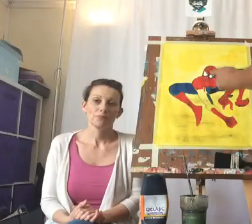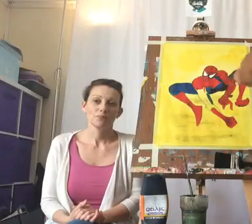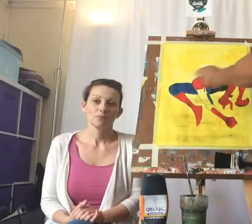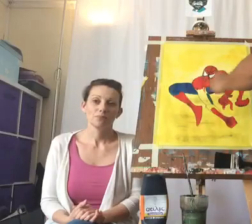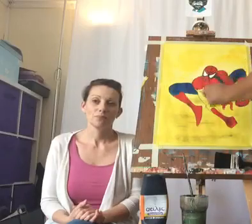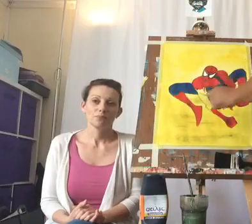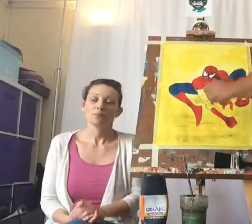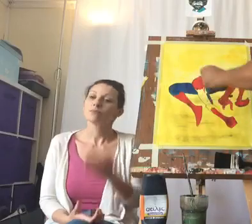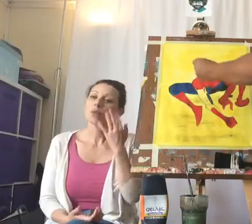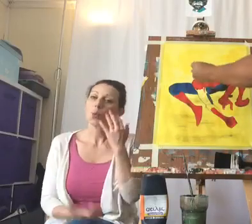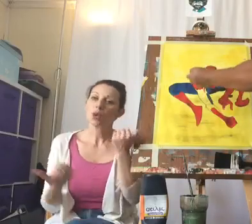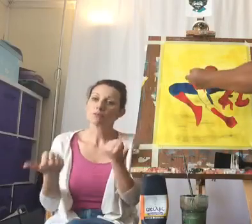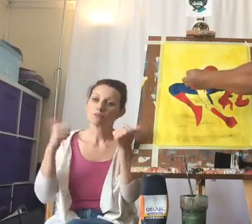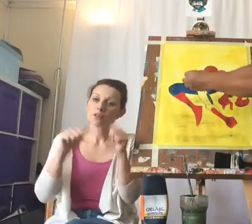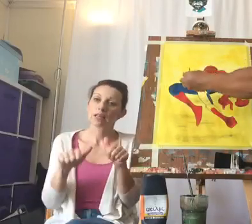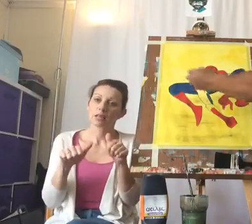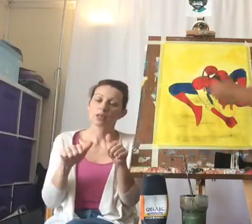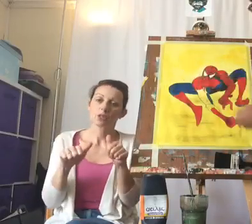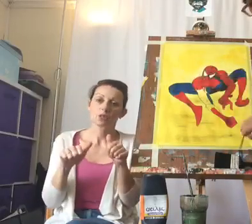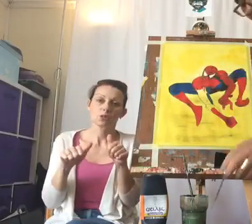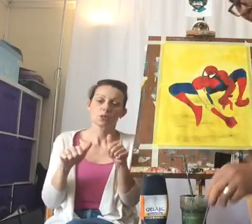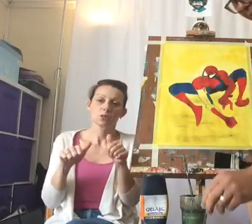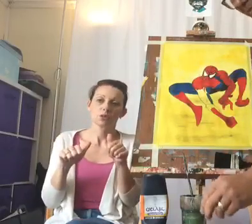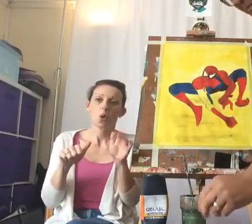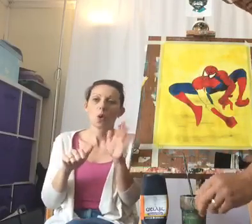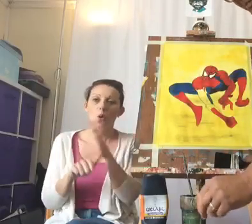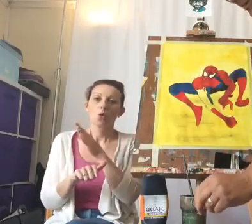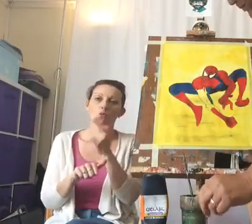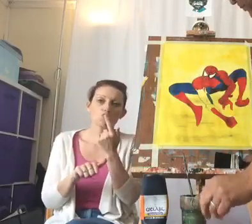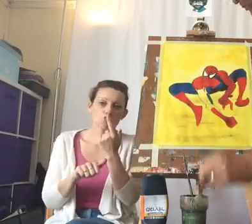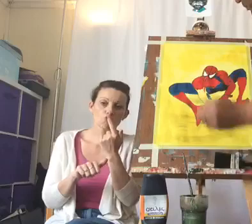When you've done all that, and you've done like all the